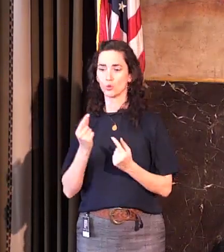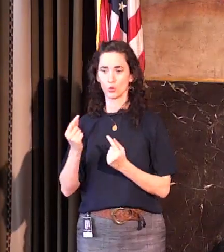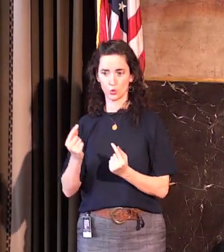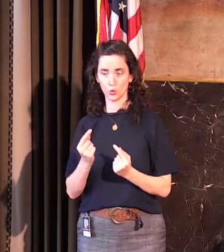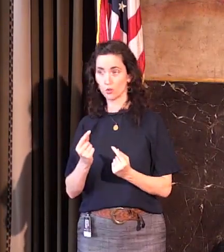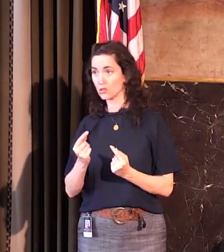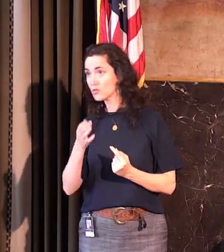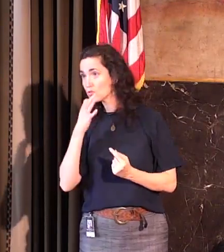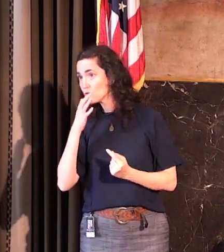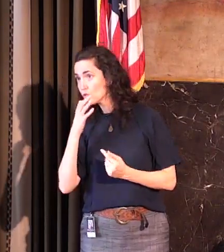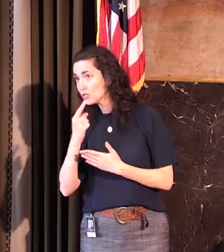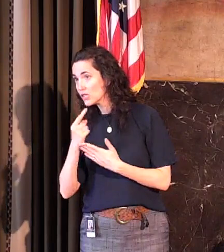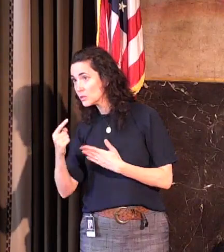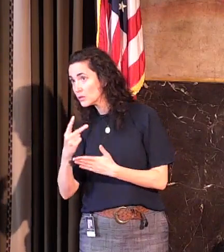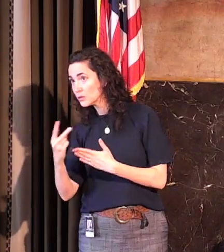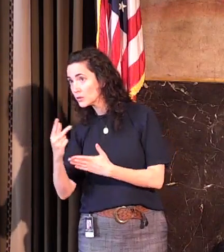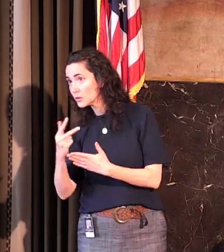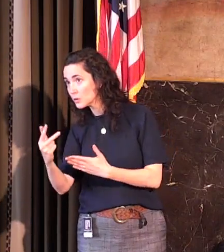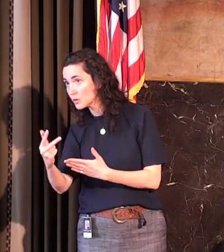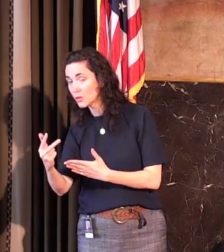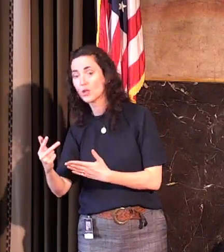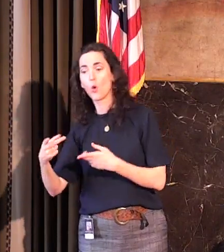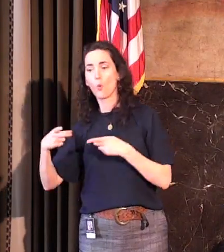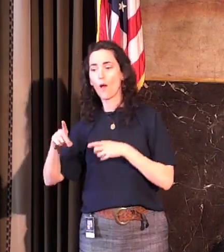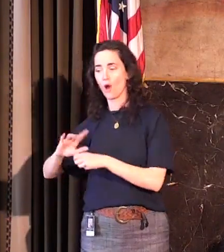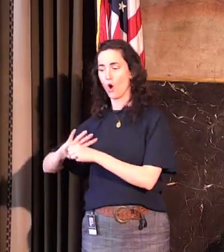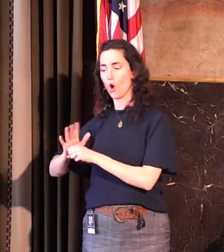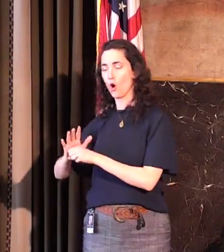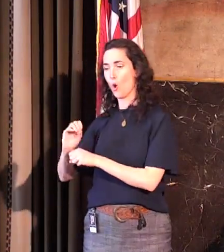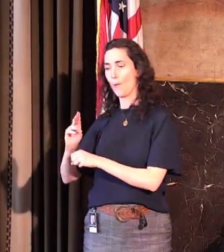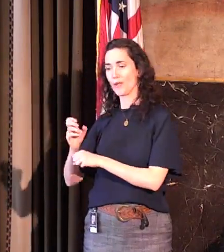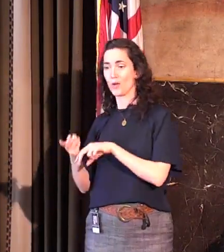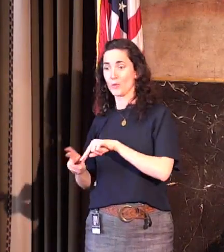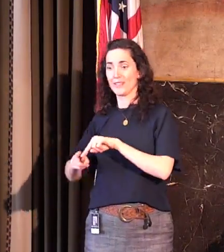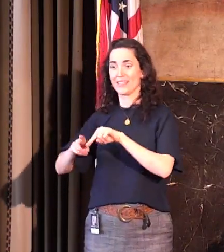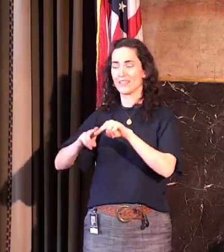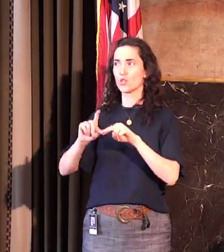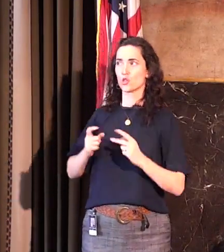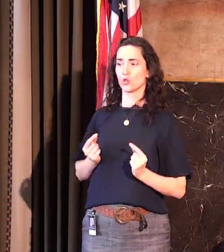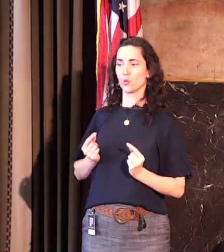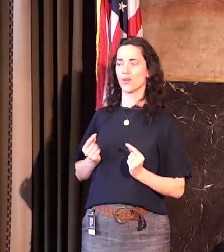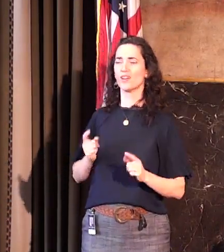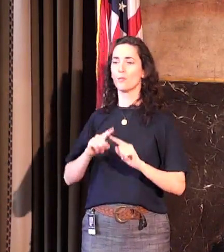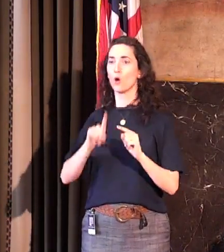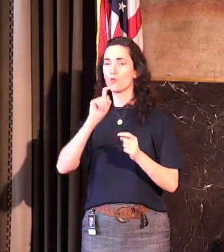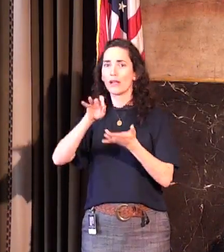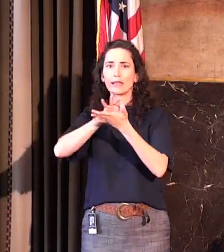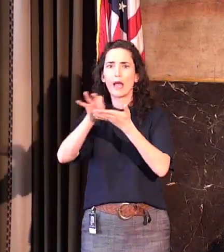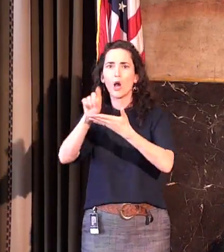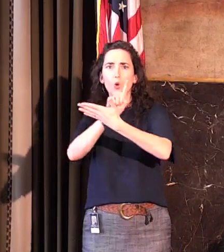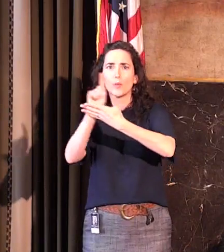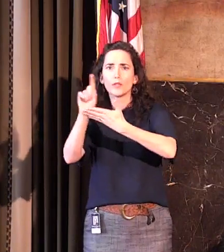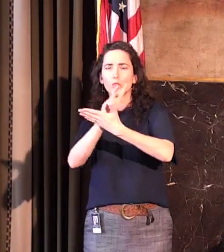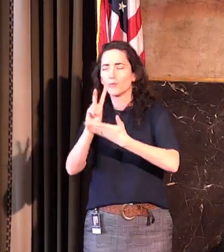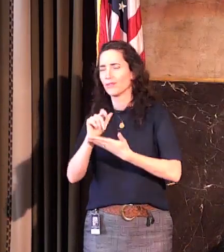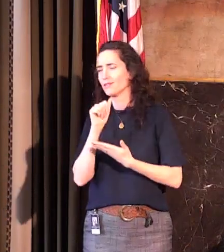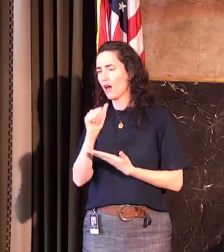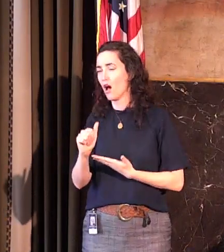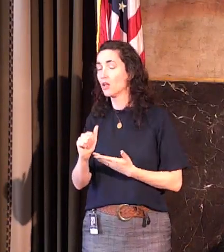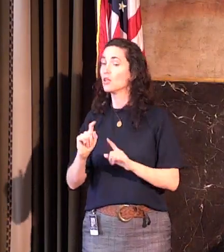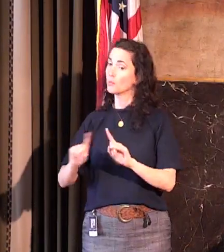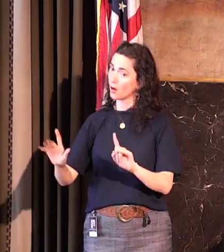foreseeable future so long as we are in this Omicron-fueled surge. But without focusing necessarily on the 2 weeks, although we